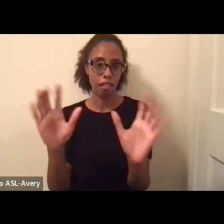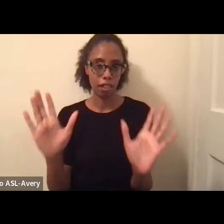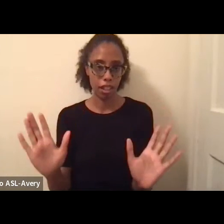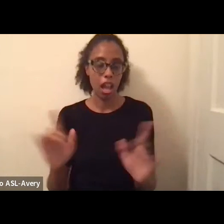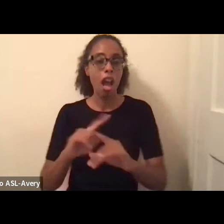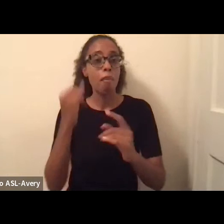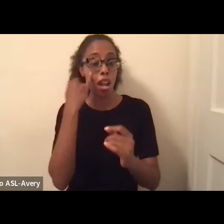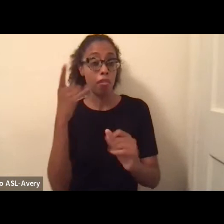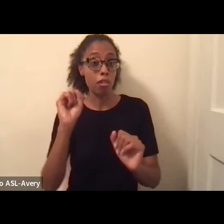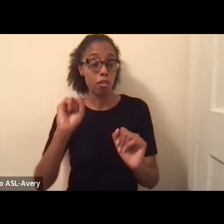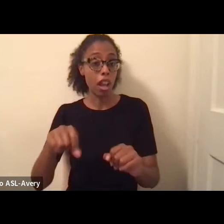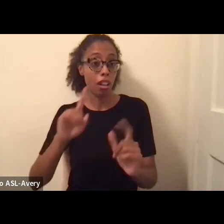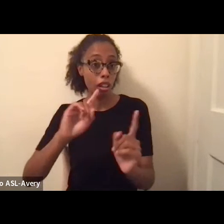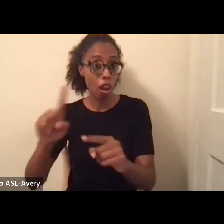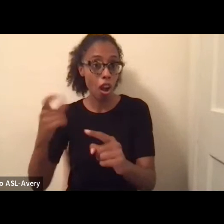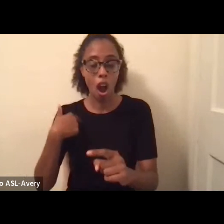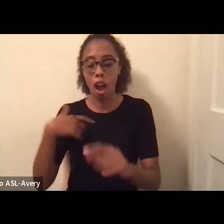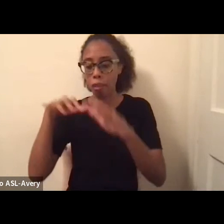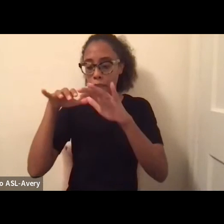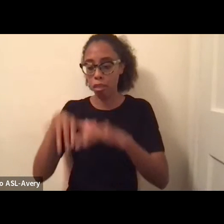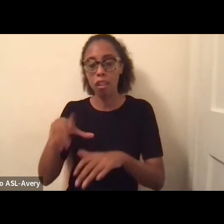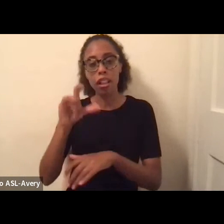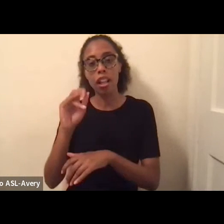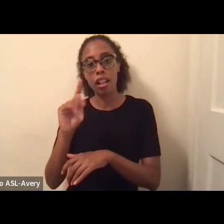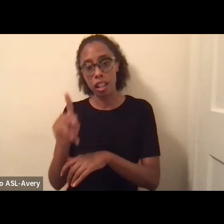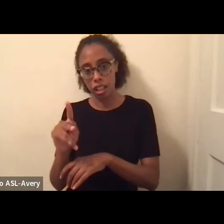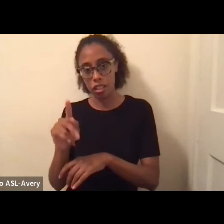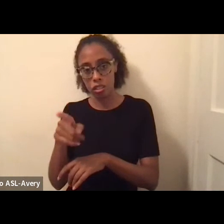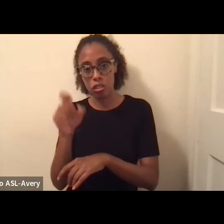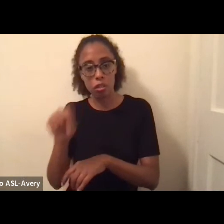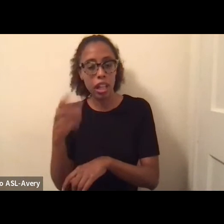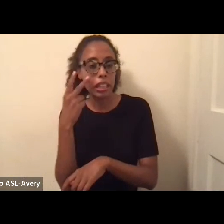get there, I'm gonna drop the link so you can see